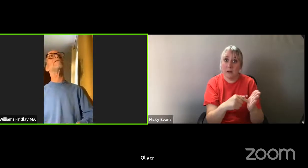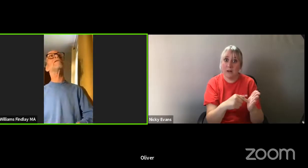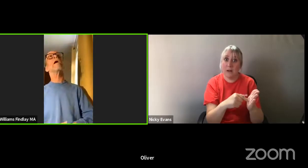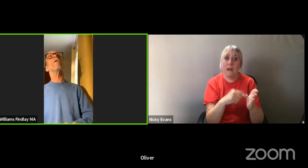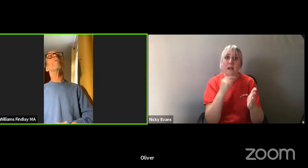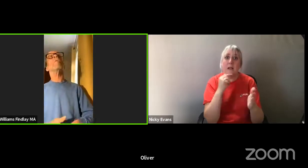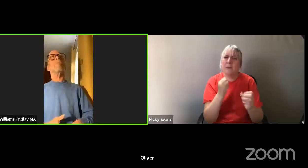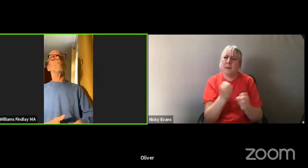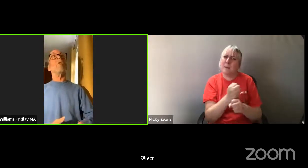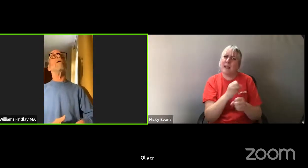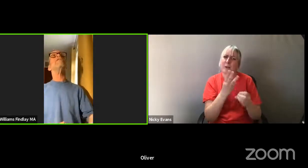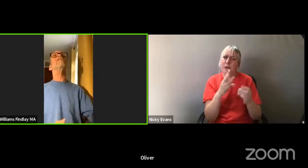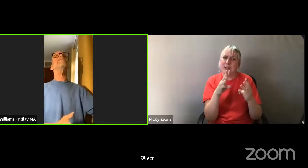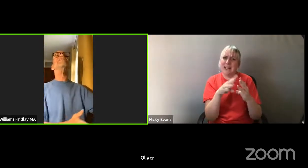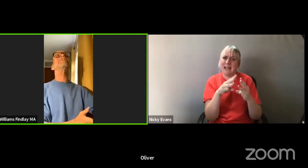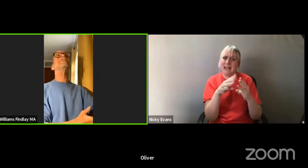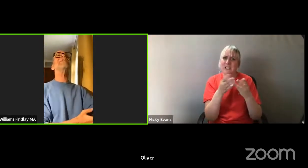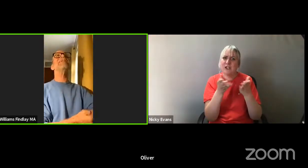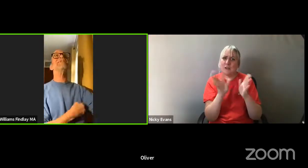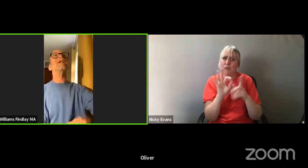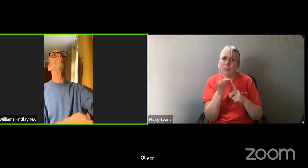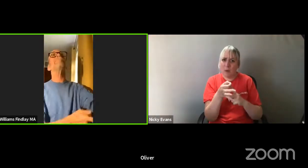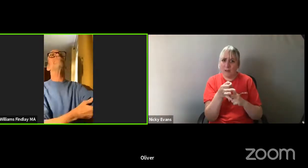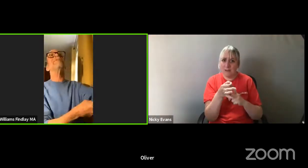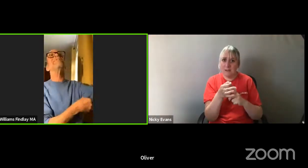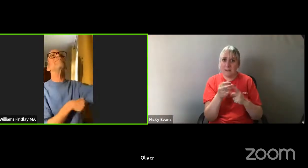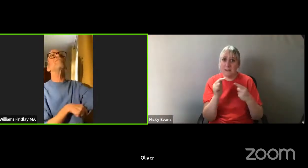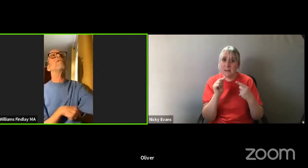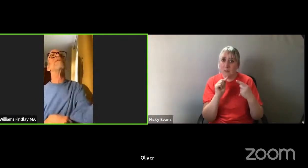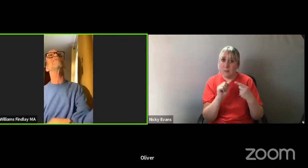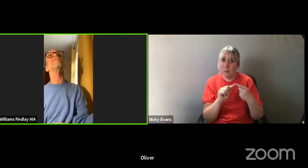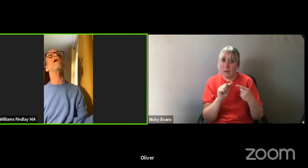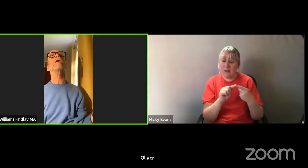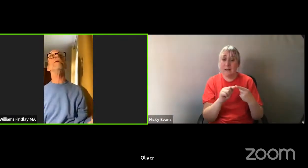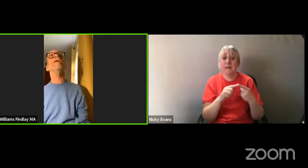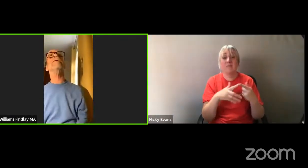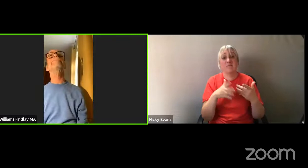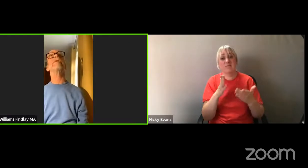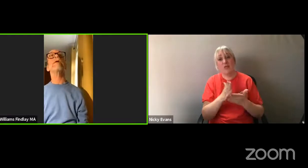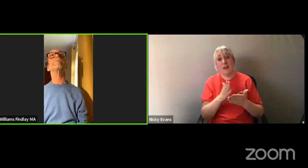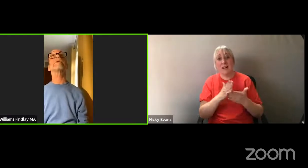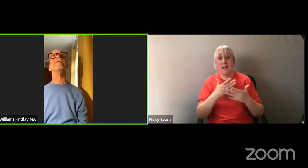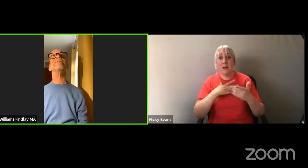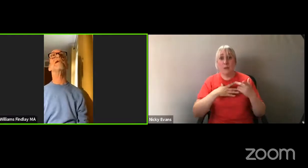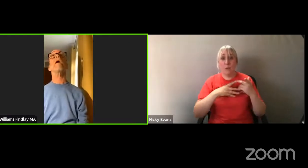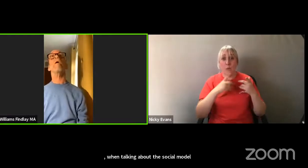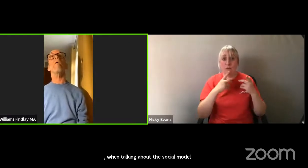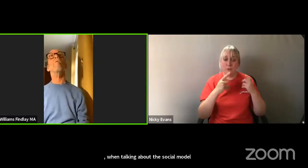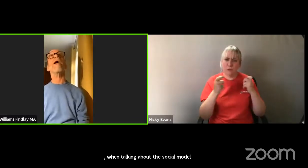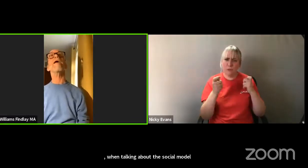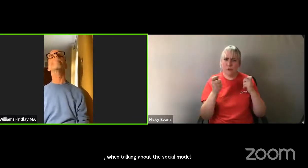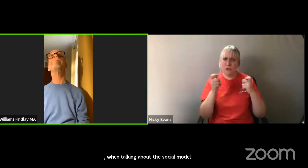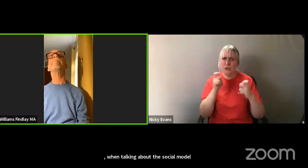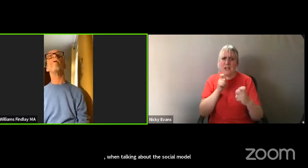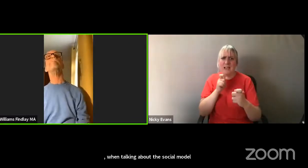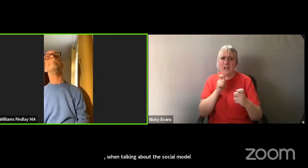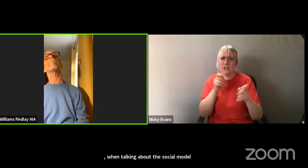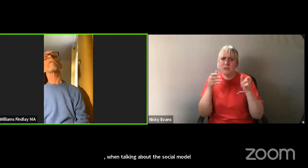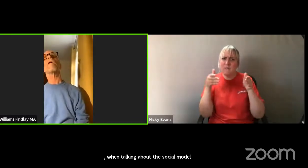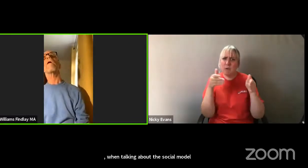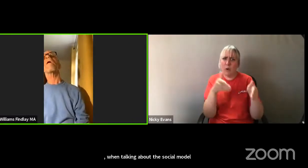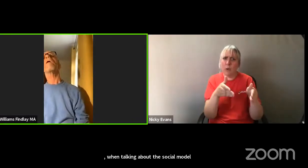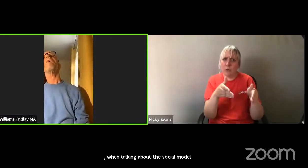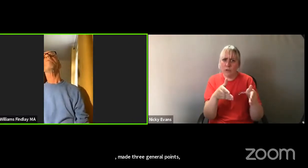points. One is an attempt to switch the focus away